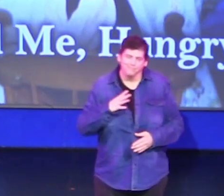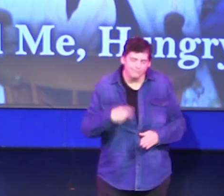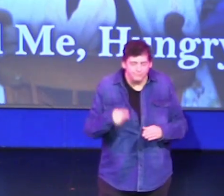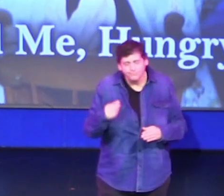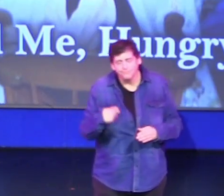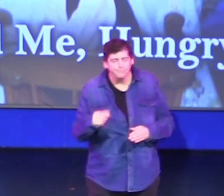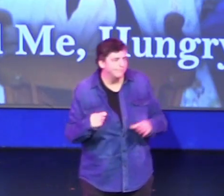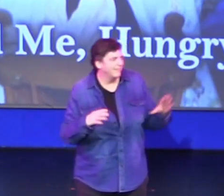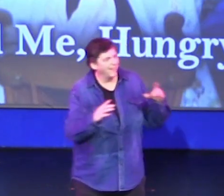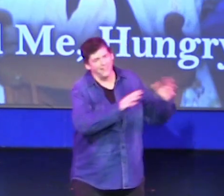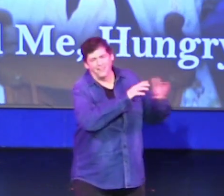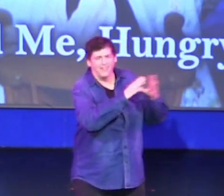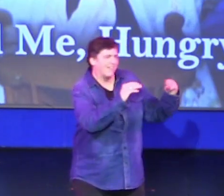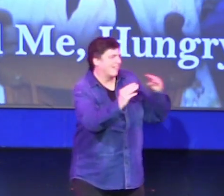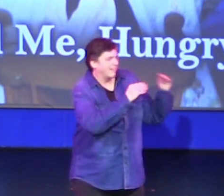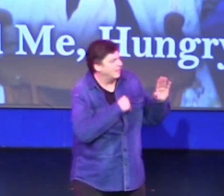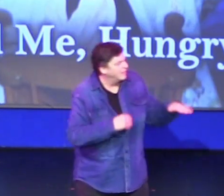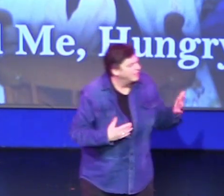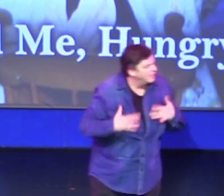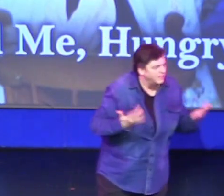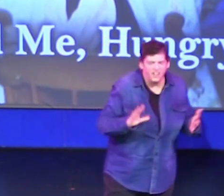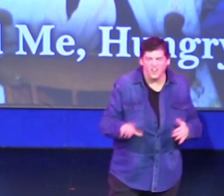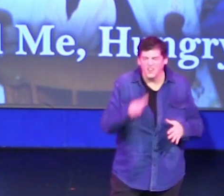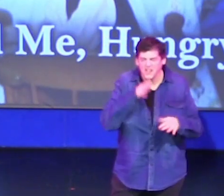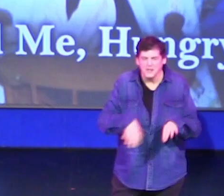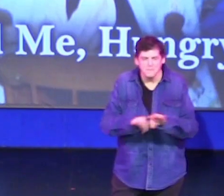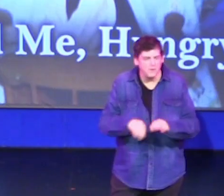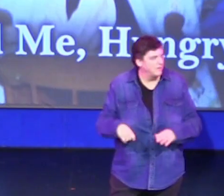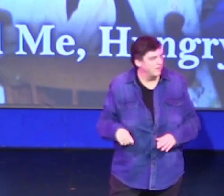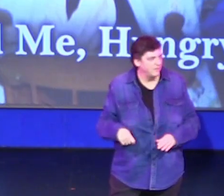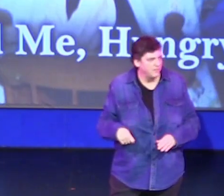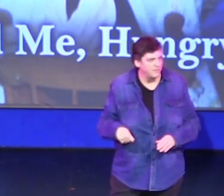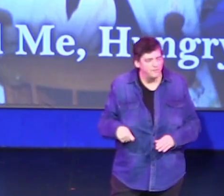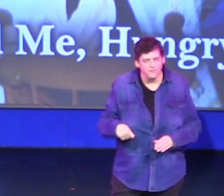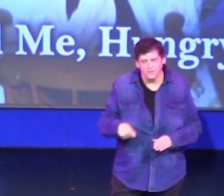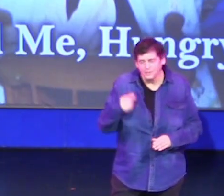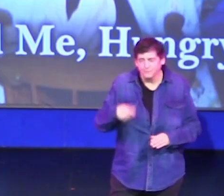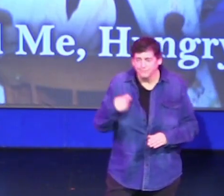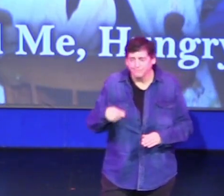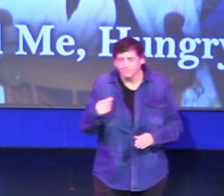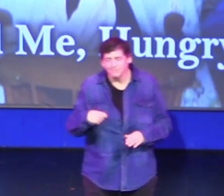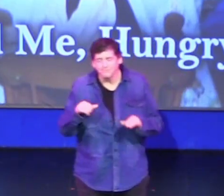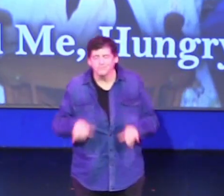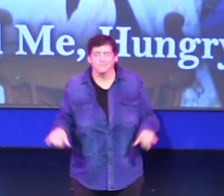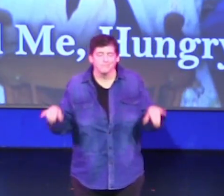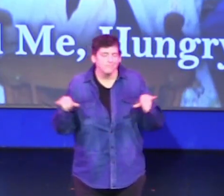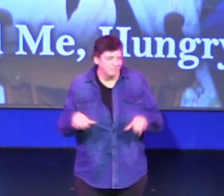not being in on what everyone's talking about. When we ask what's going on, they say, oh, it's not important. We'll tell you later. We